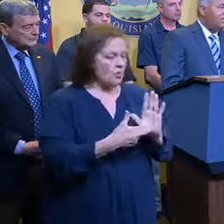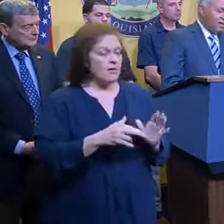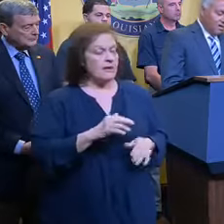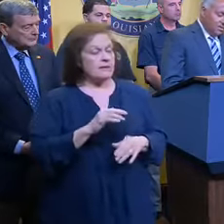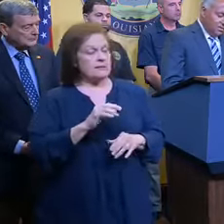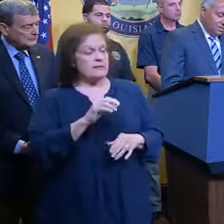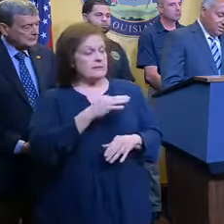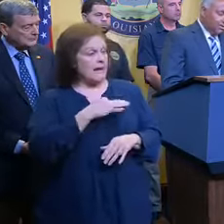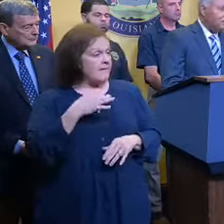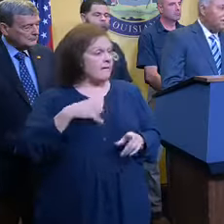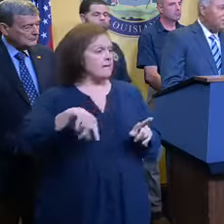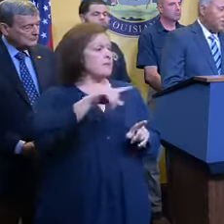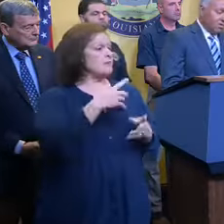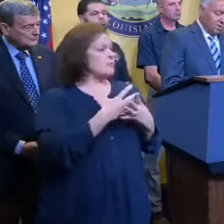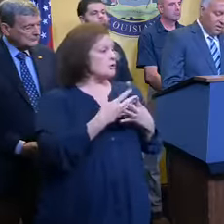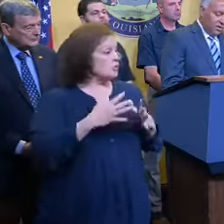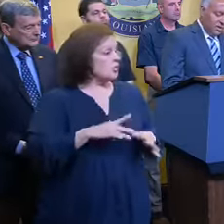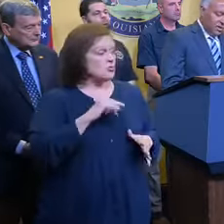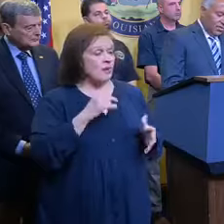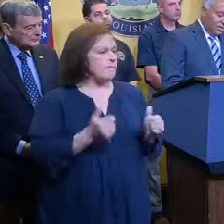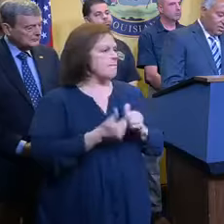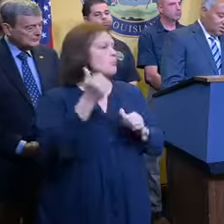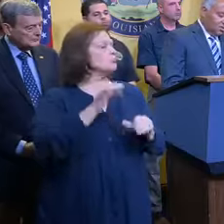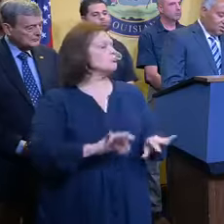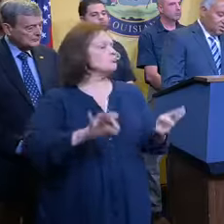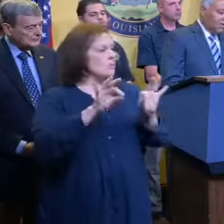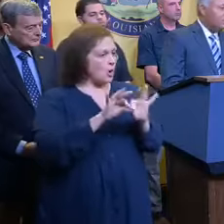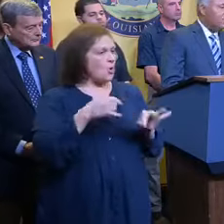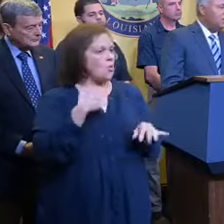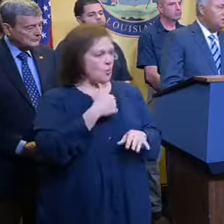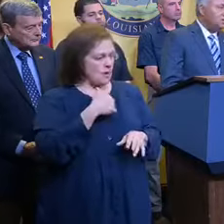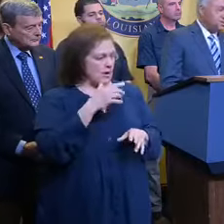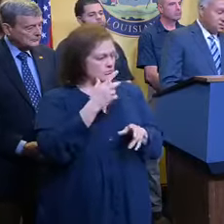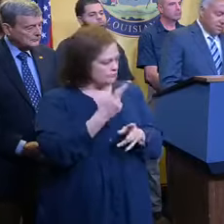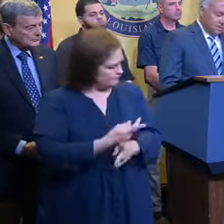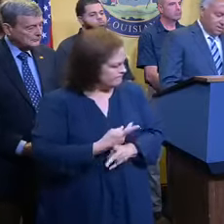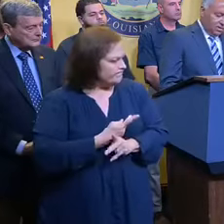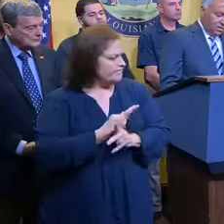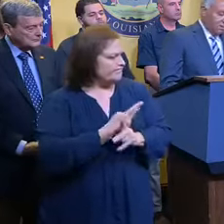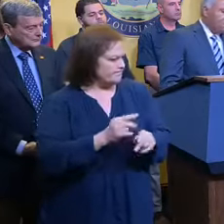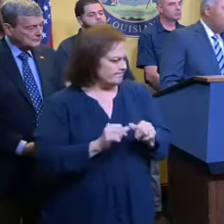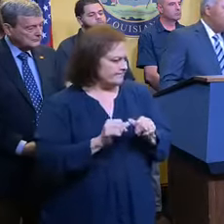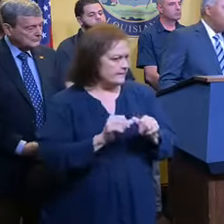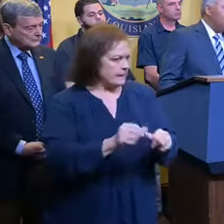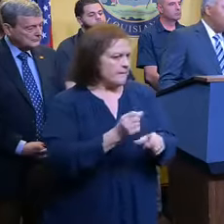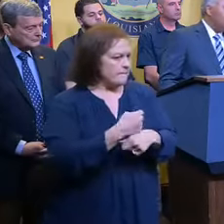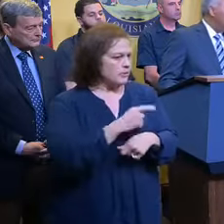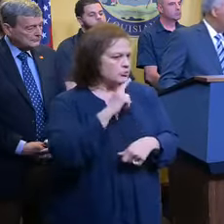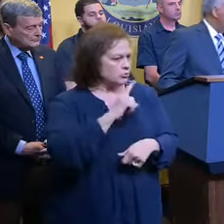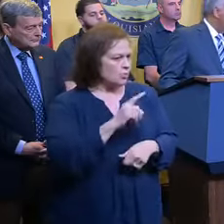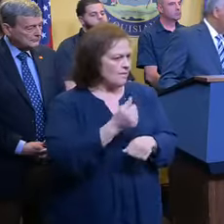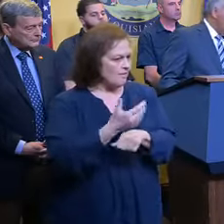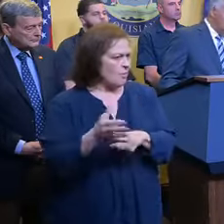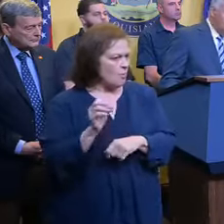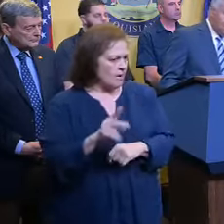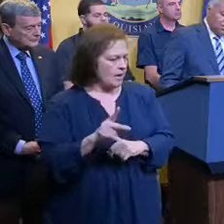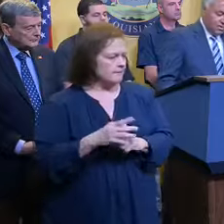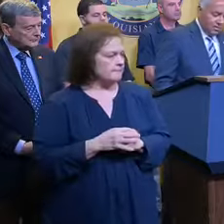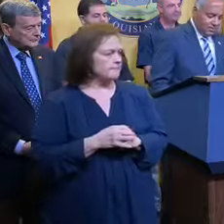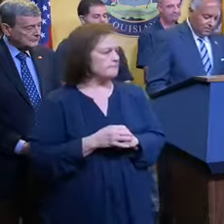staff and inmates is our top priority, and we'll continue to take the precautions necessary to make this happen. Thank you,